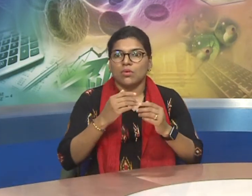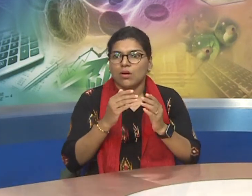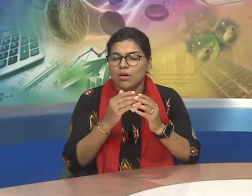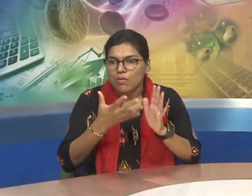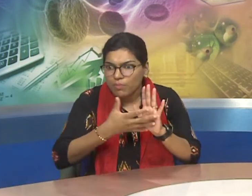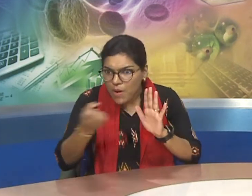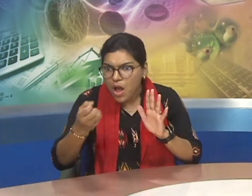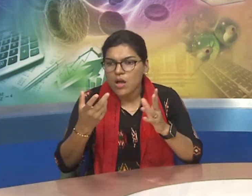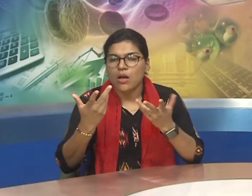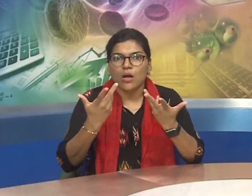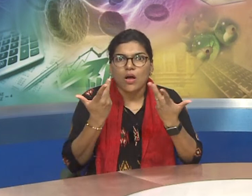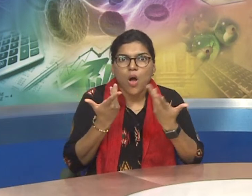Here you can see